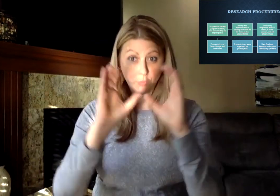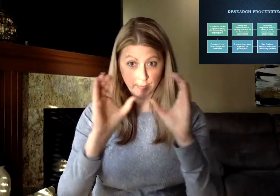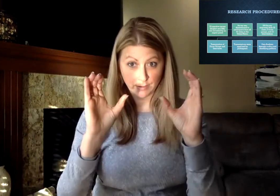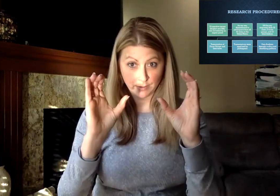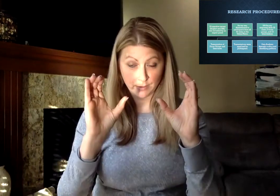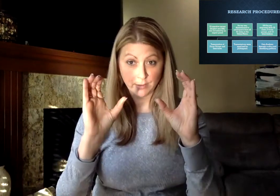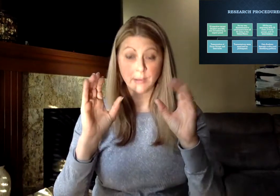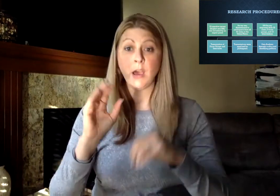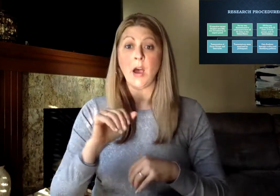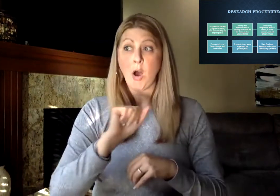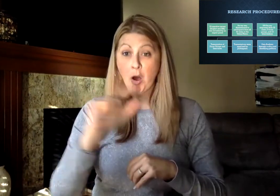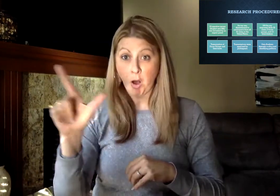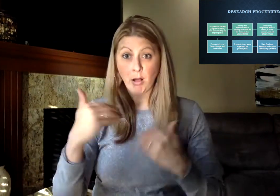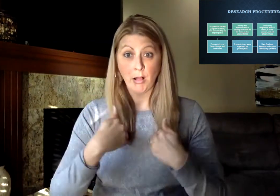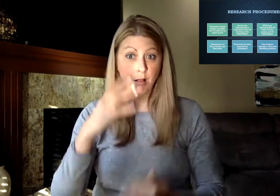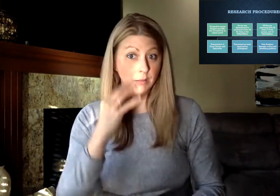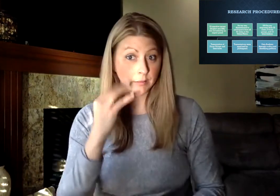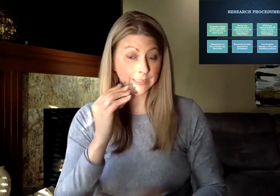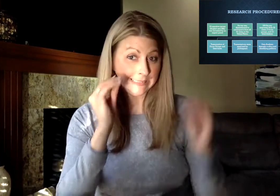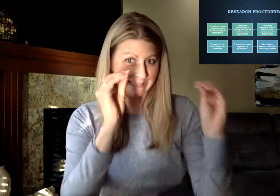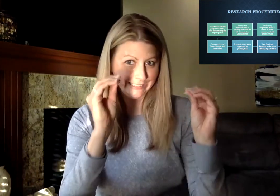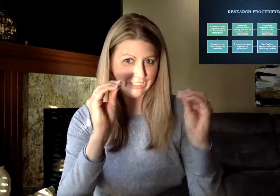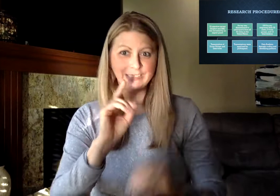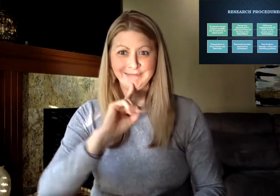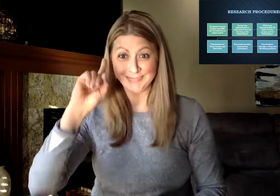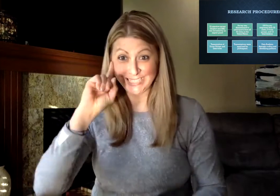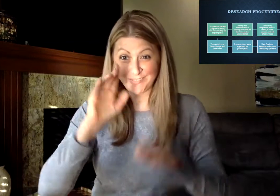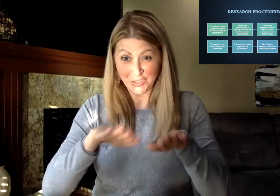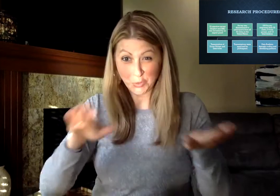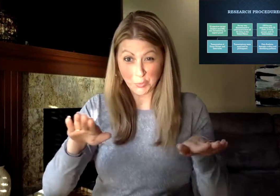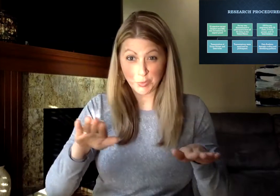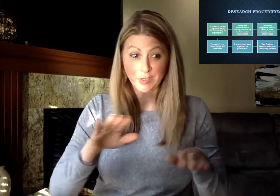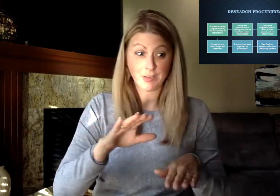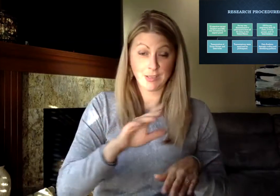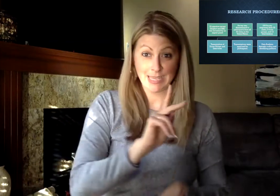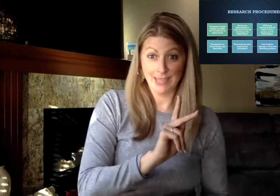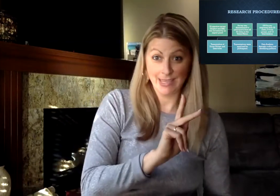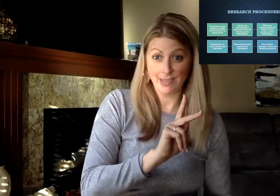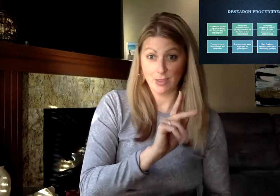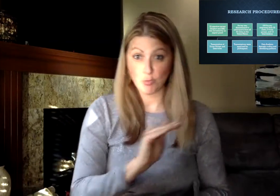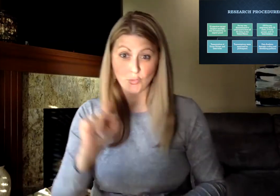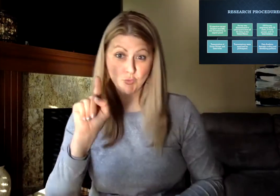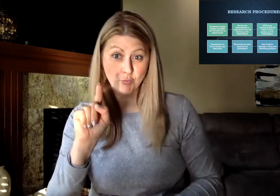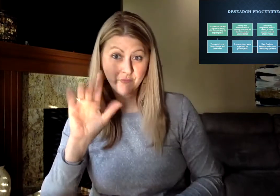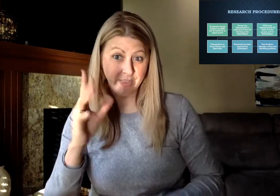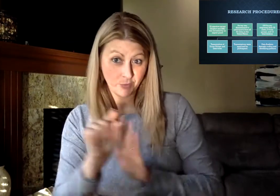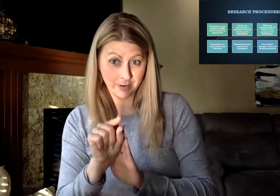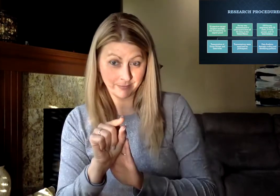education certification. All of them had experience teaching deaf children, grades kindergarten to 5th